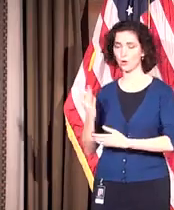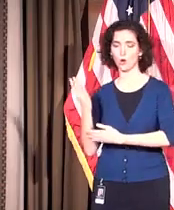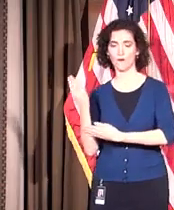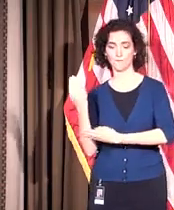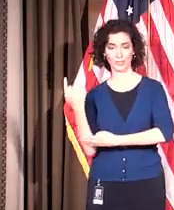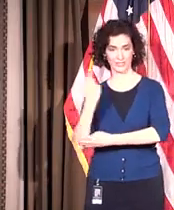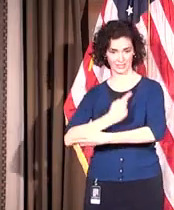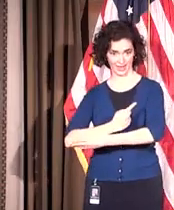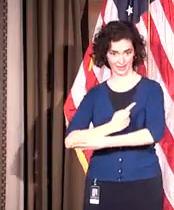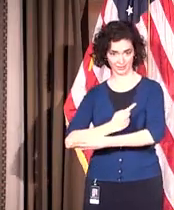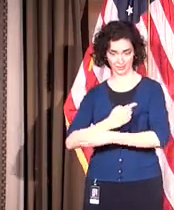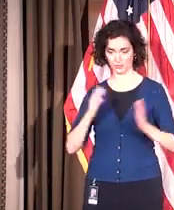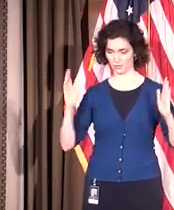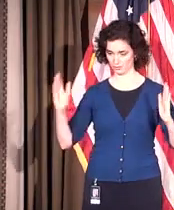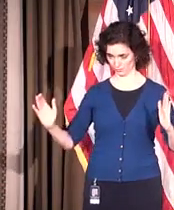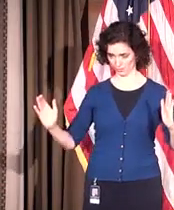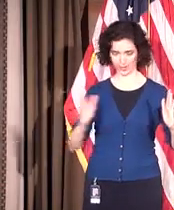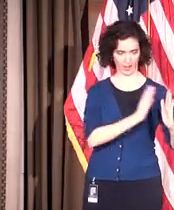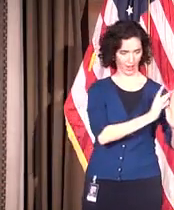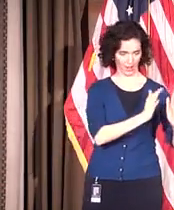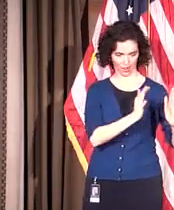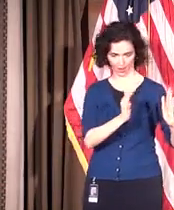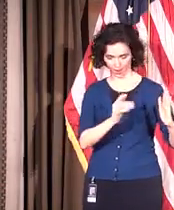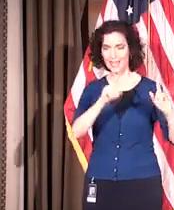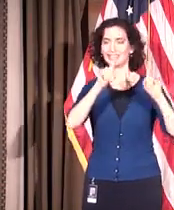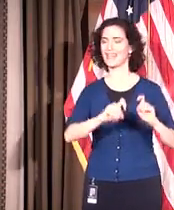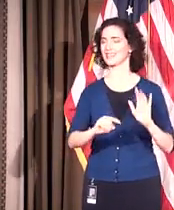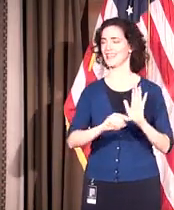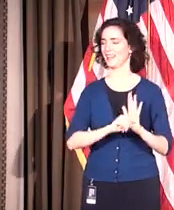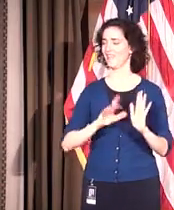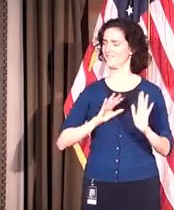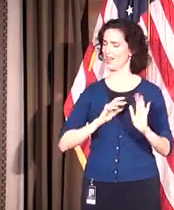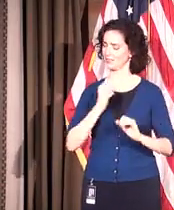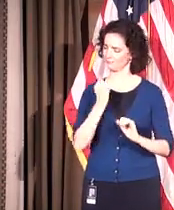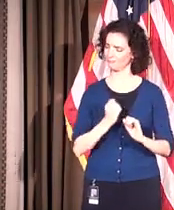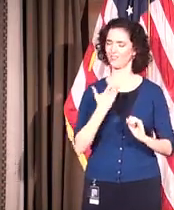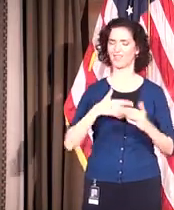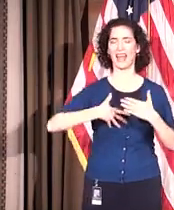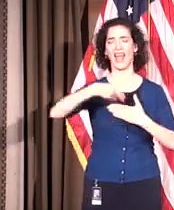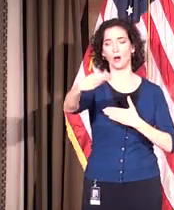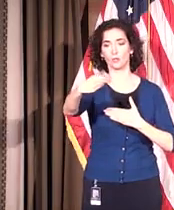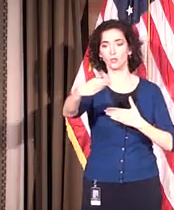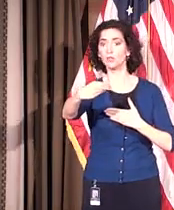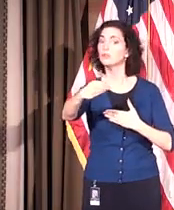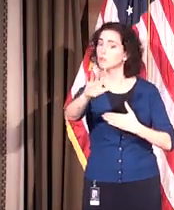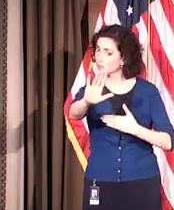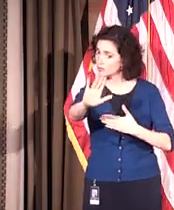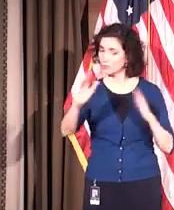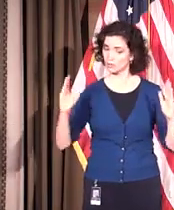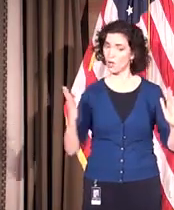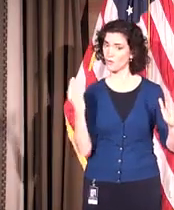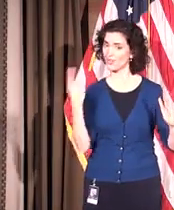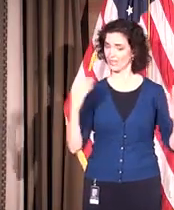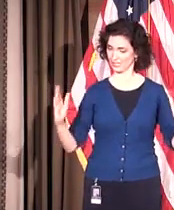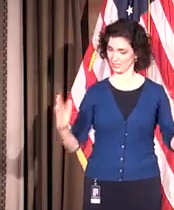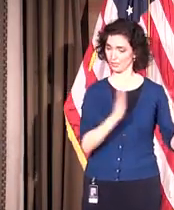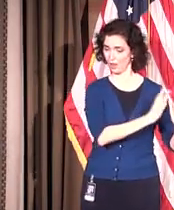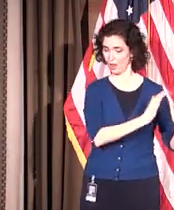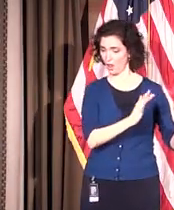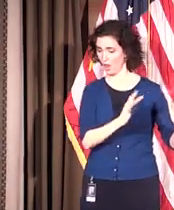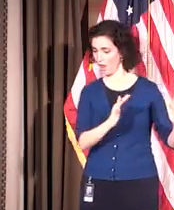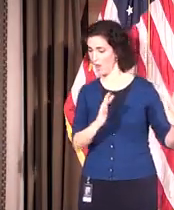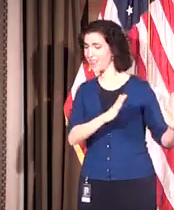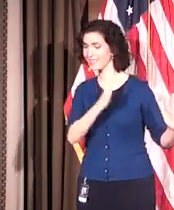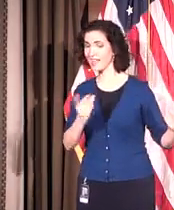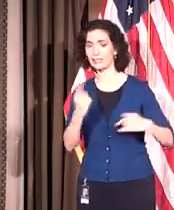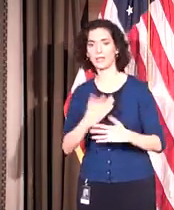period. So just because I tested negative today and I'm day 6 of my quarantine period, I could easily still become positive tomorrow on day